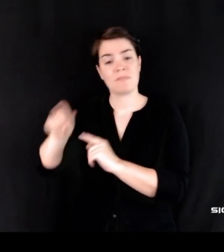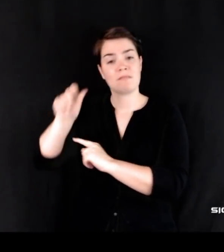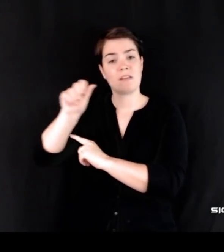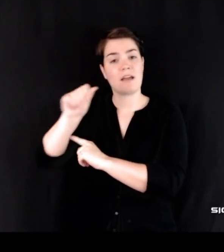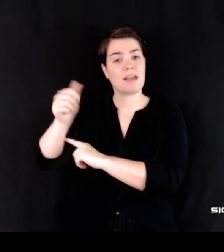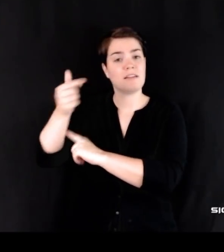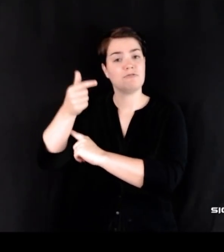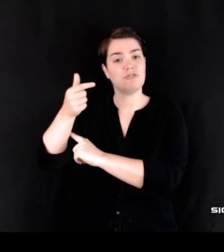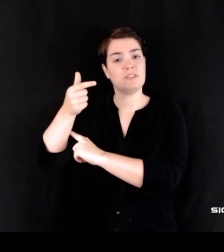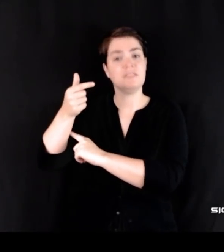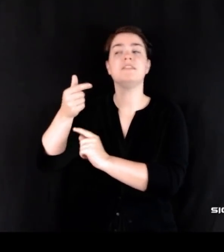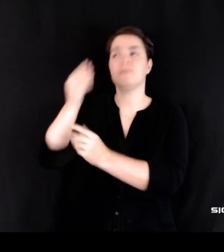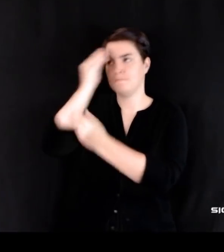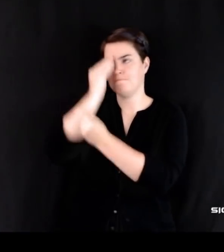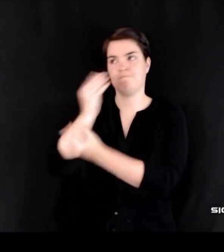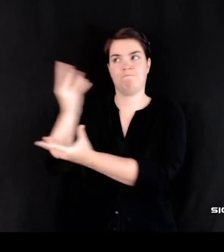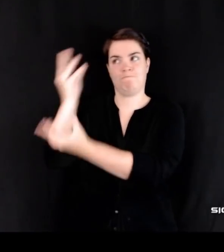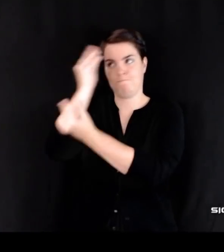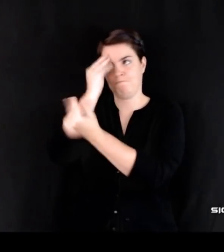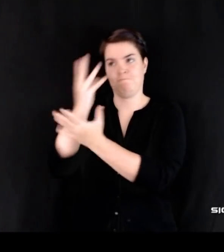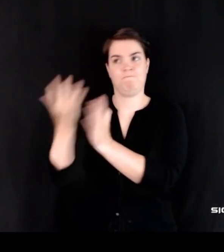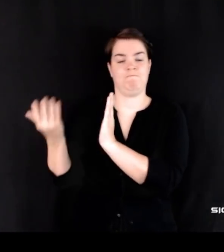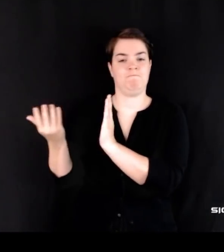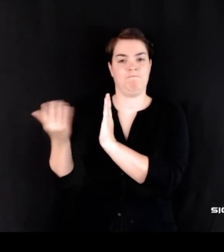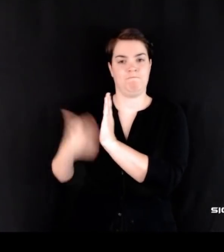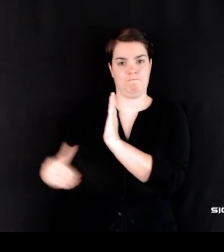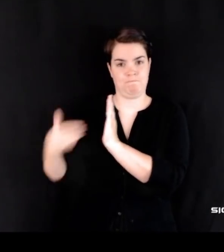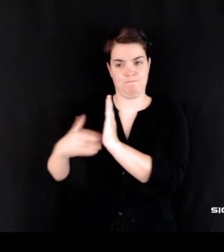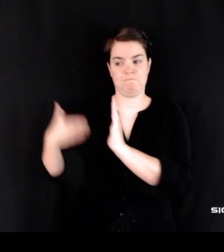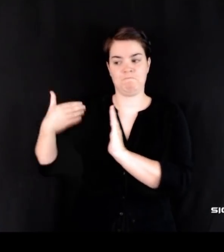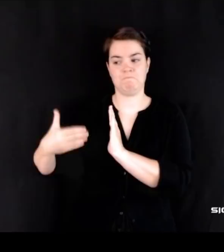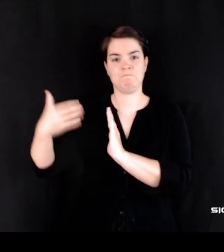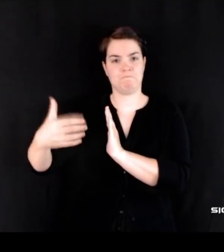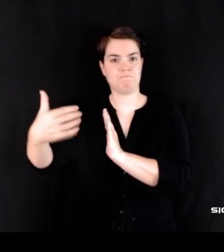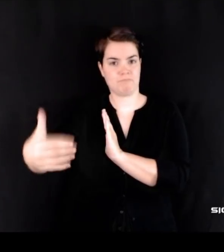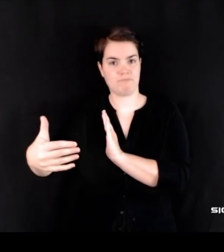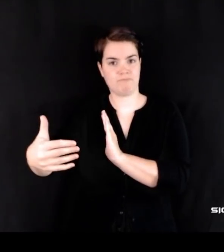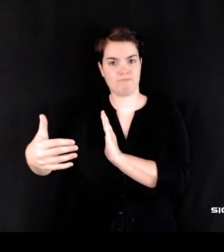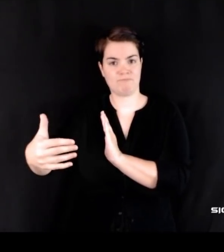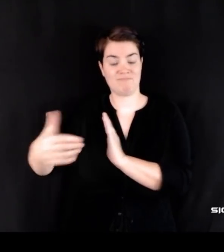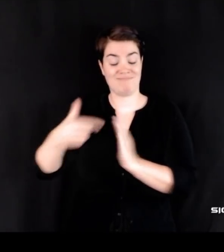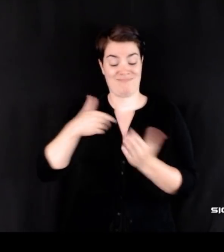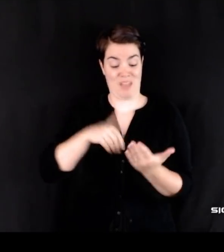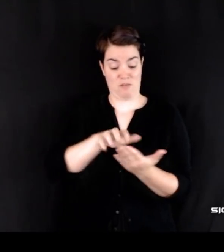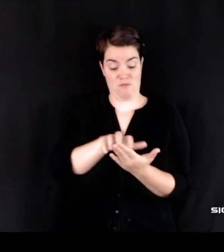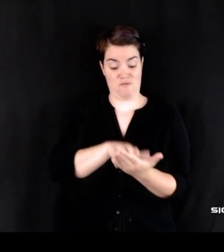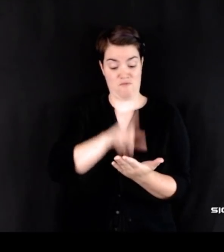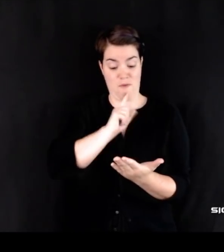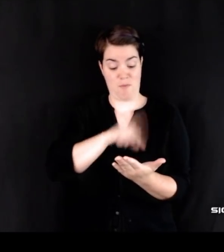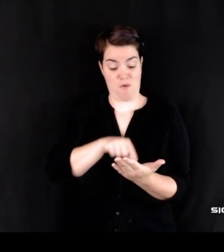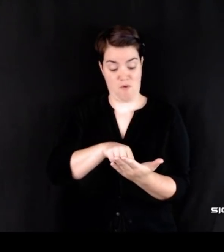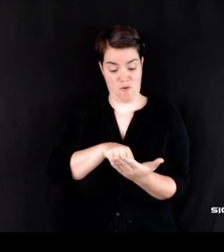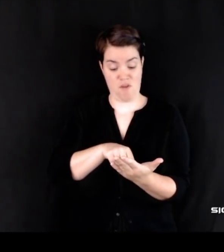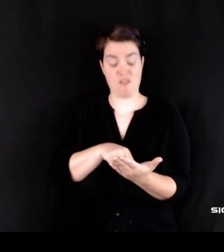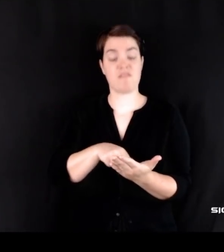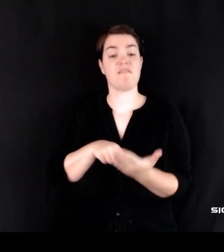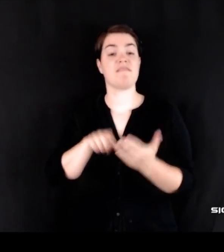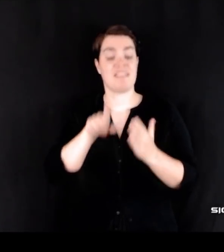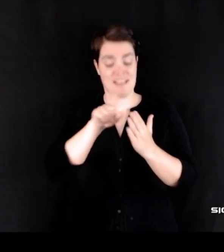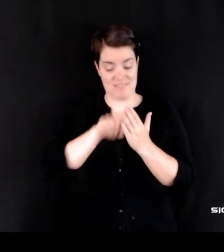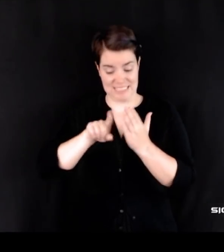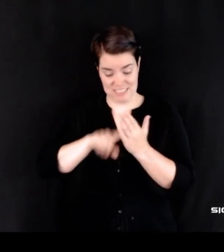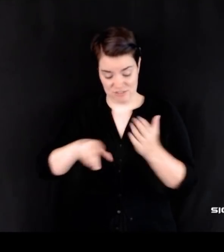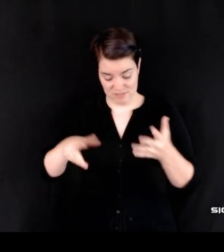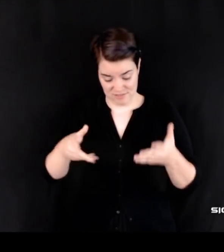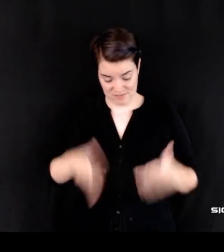General apprised of the progress of our work. And as set forth in the report, after that